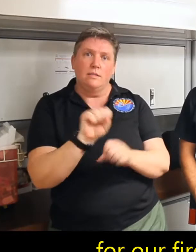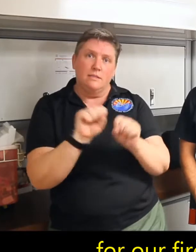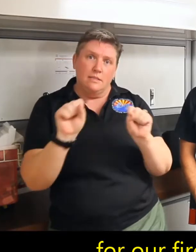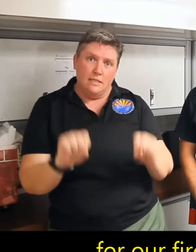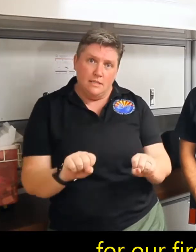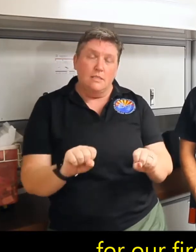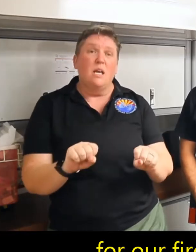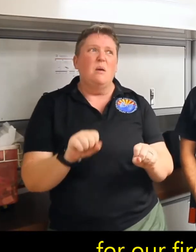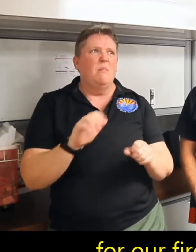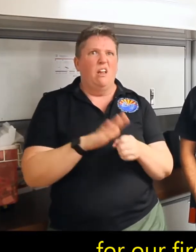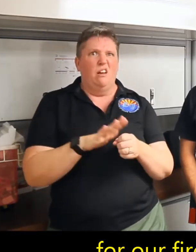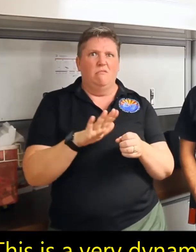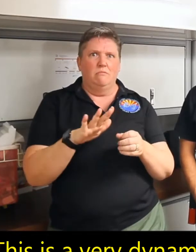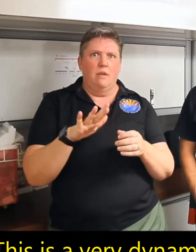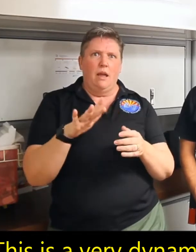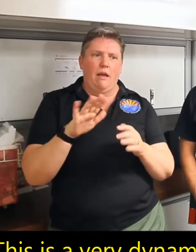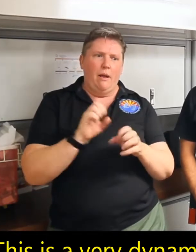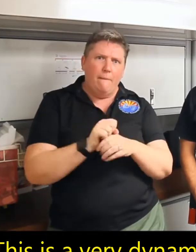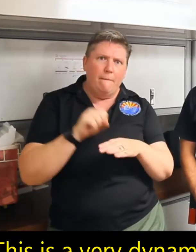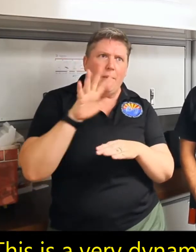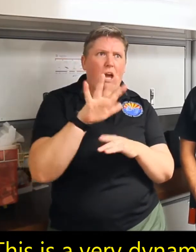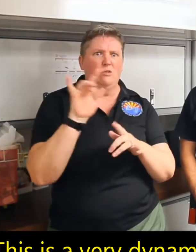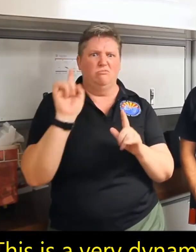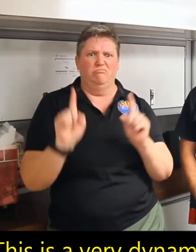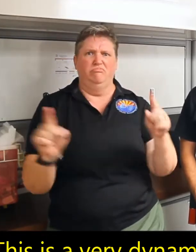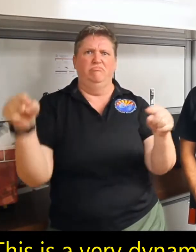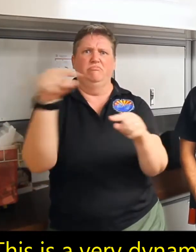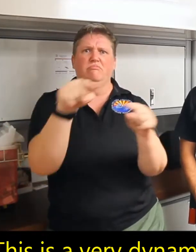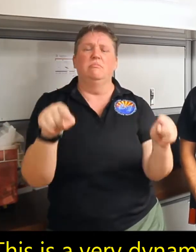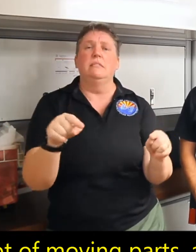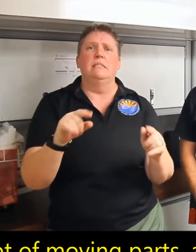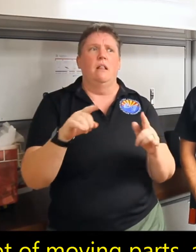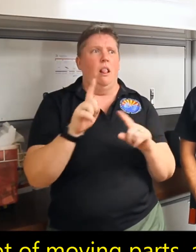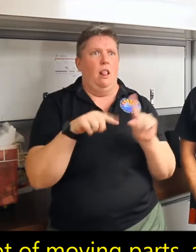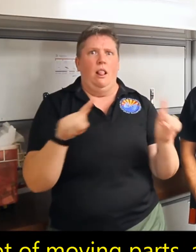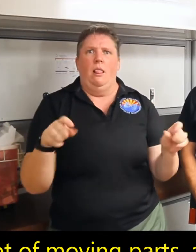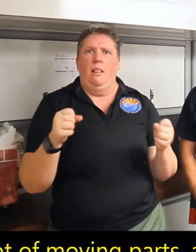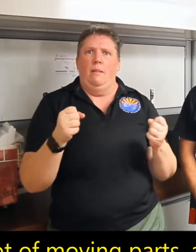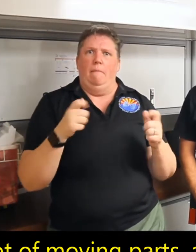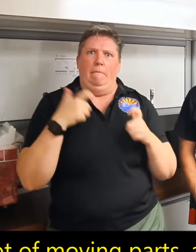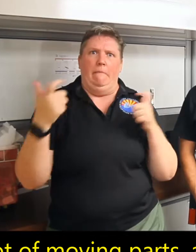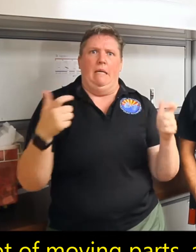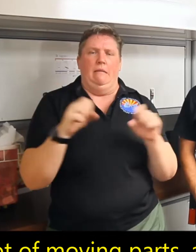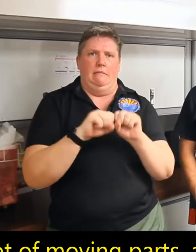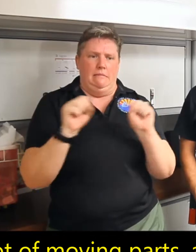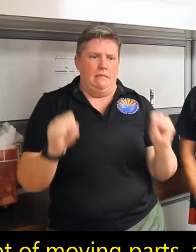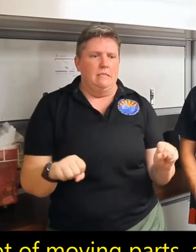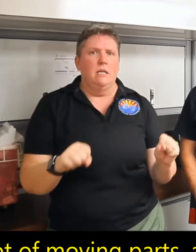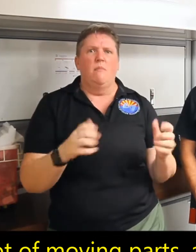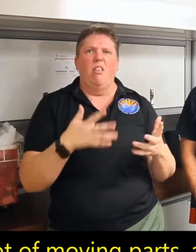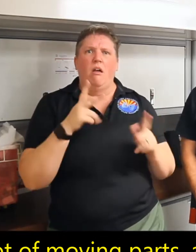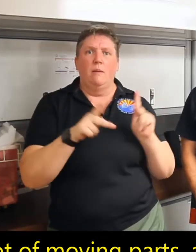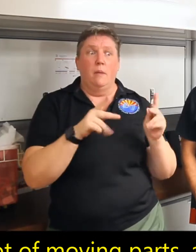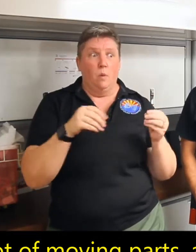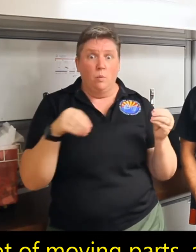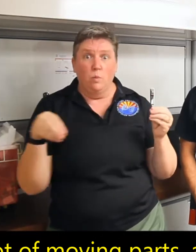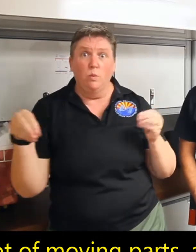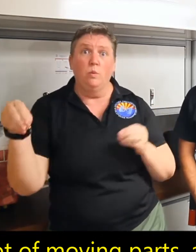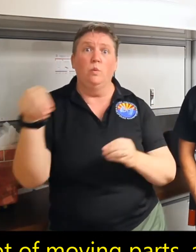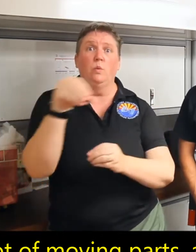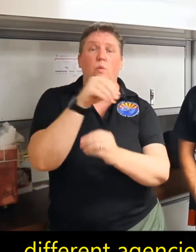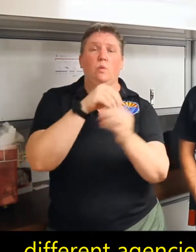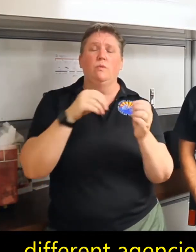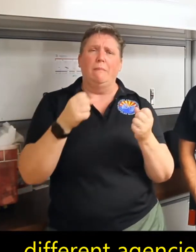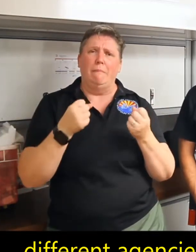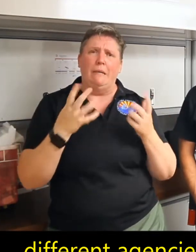our firefighters. This is a very dynamic system. It has a lot of moving parts, a lot of folks, many